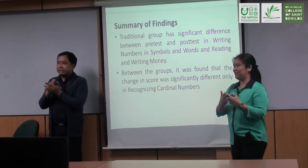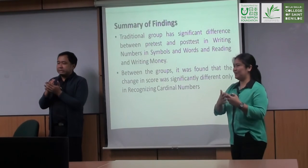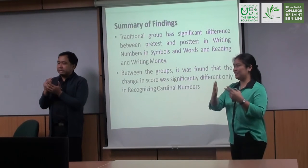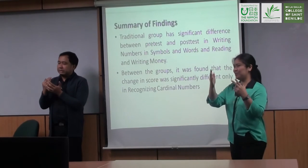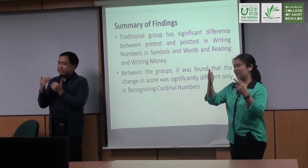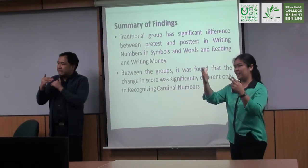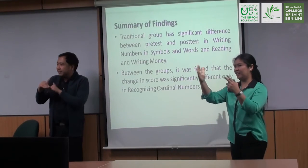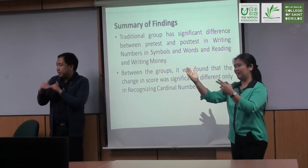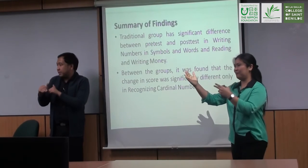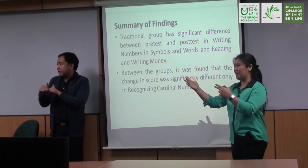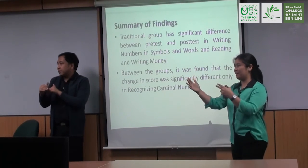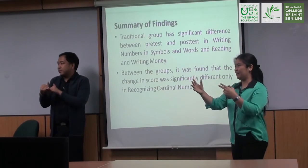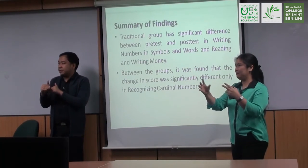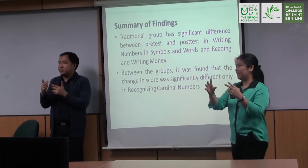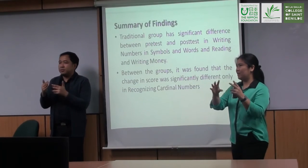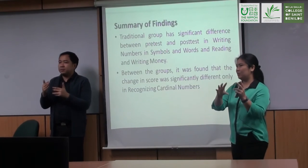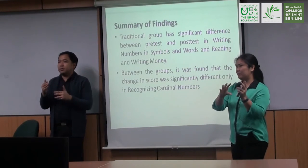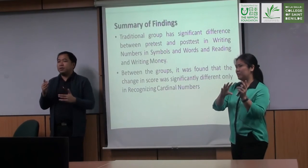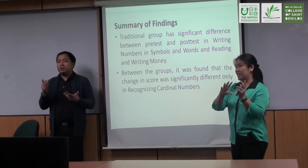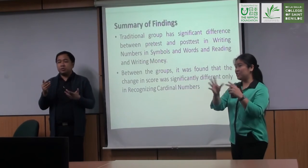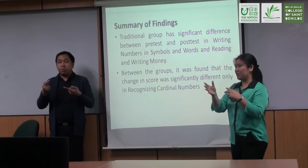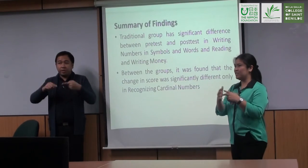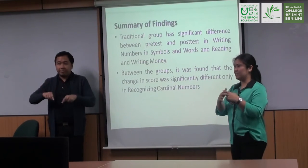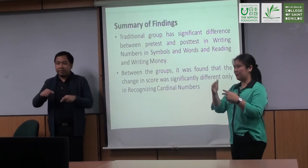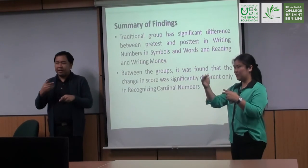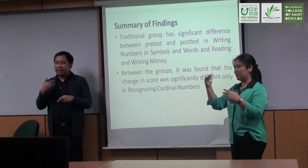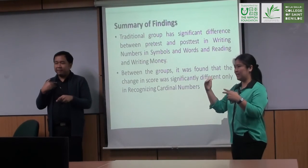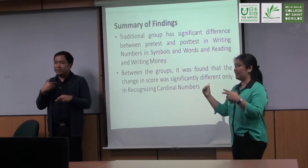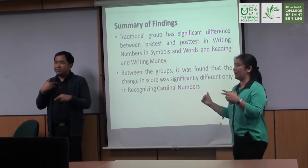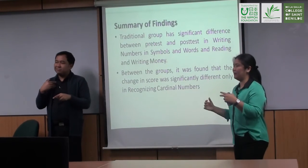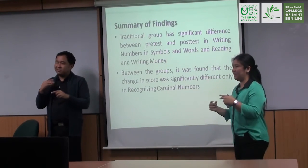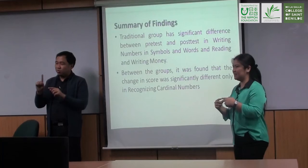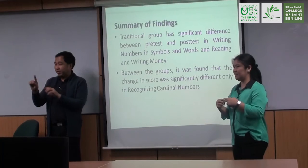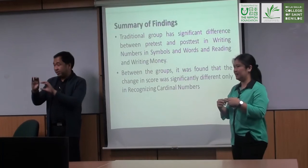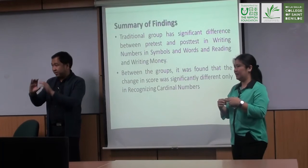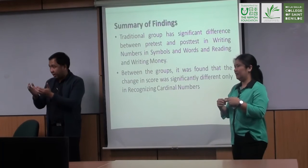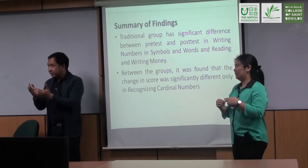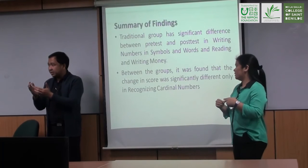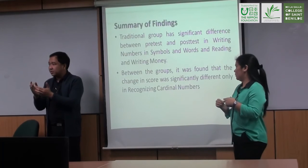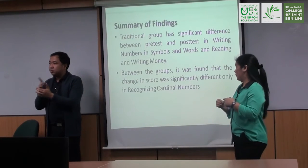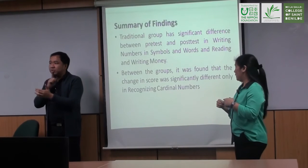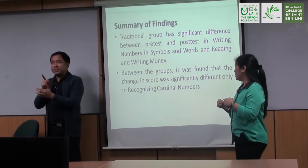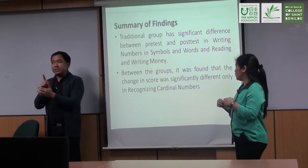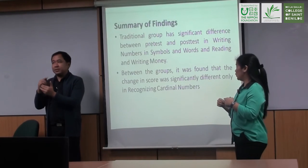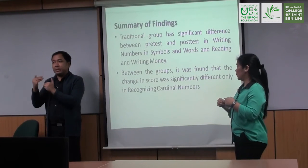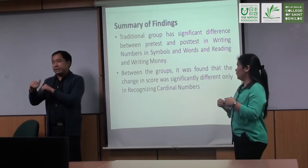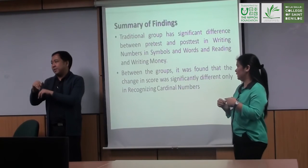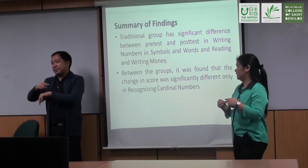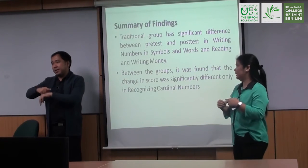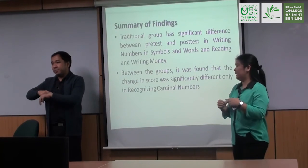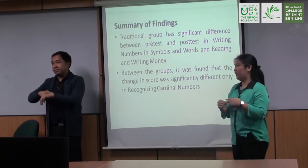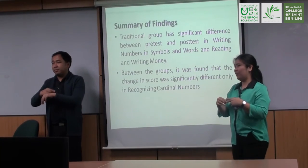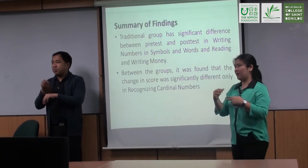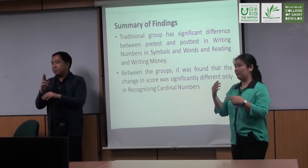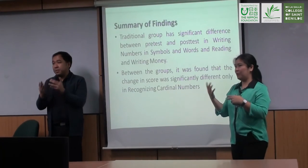So there's a certain parang yung sessions for a certain topics. So maybe it's